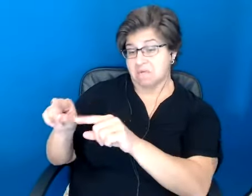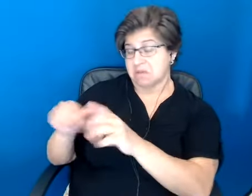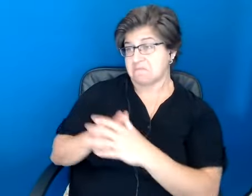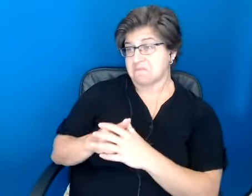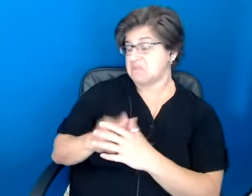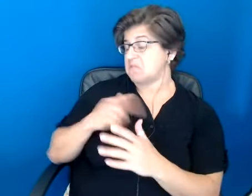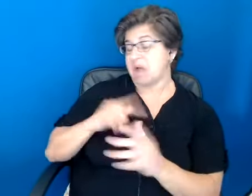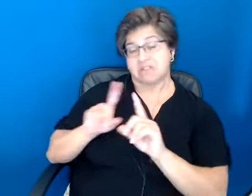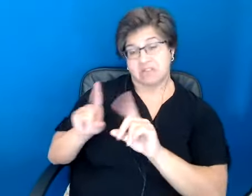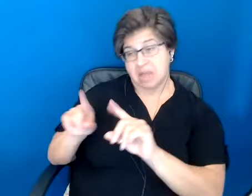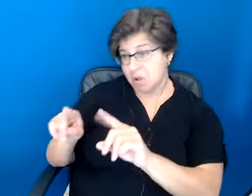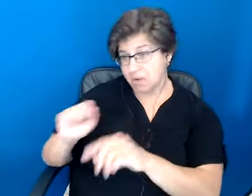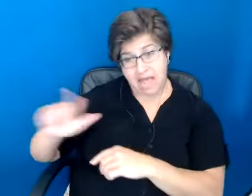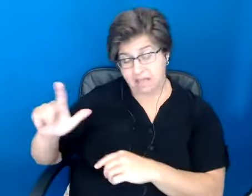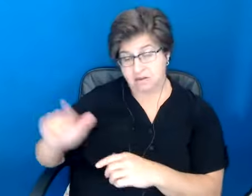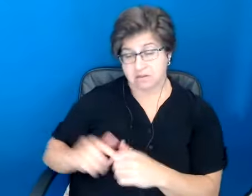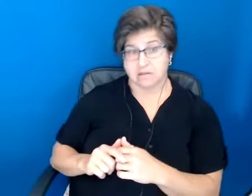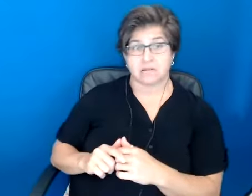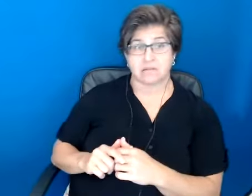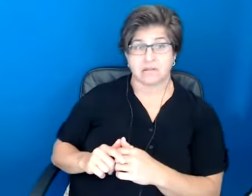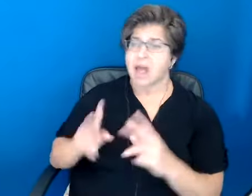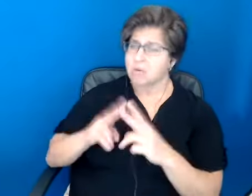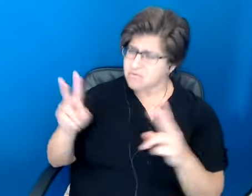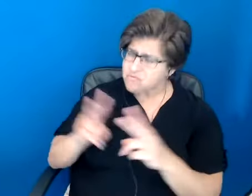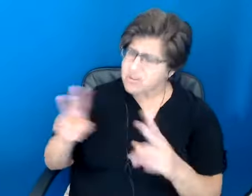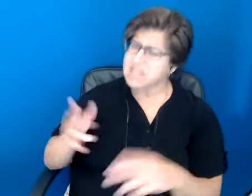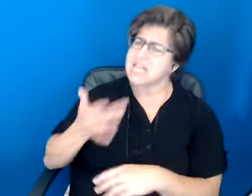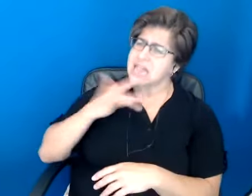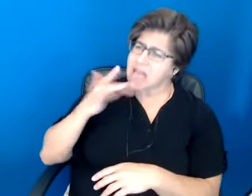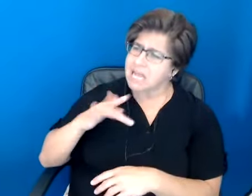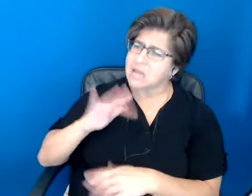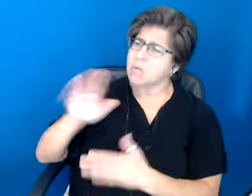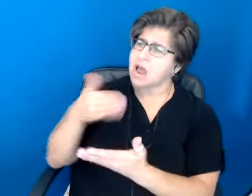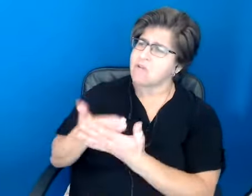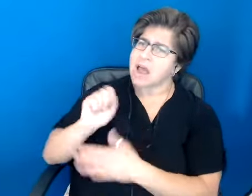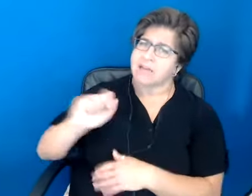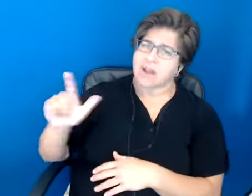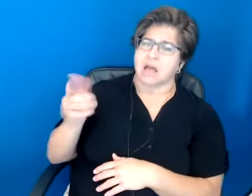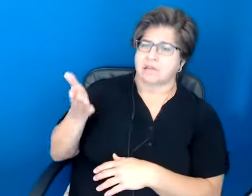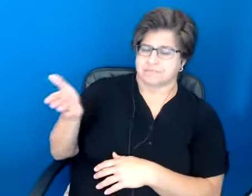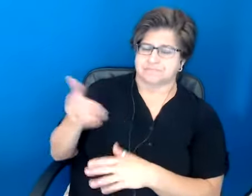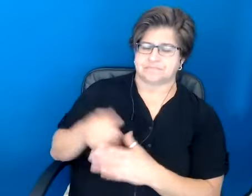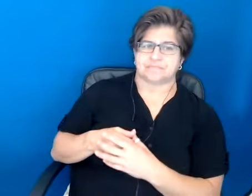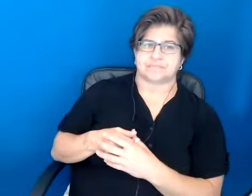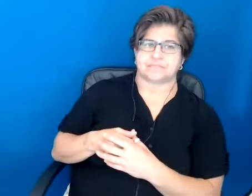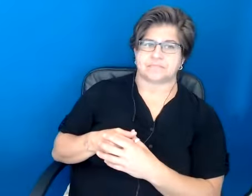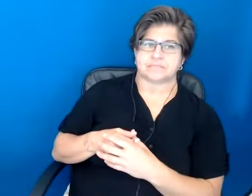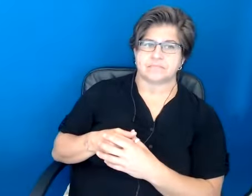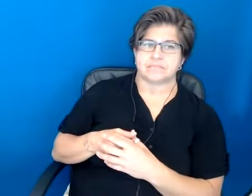give you back your misery. I went, wow, well, I'm just going to stick in here. So I just kept going to Al-Anon. That's what I kept